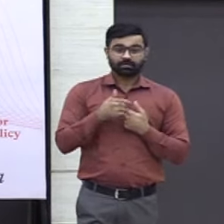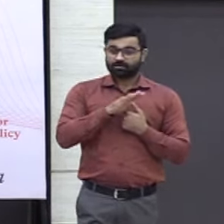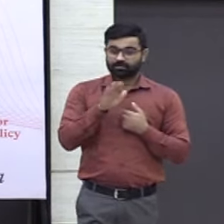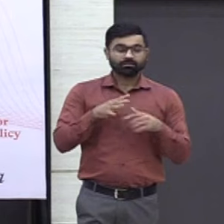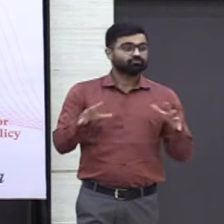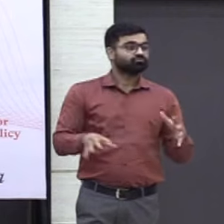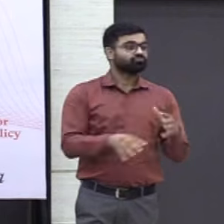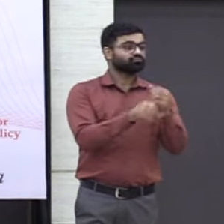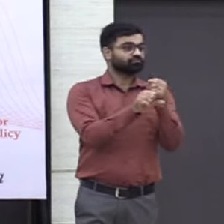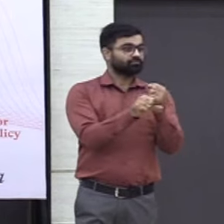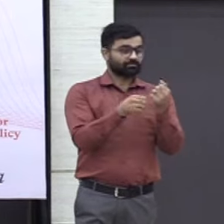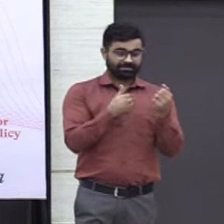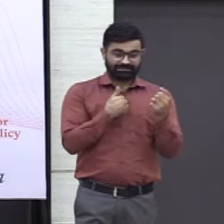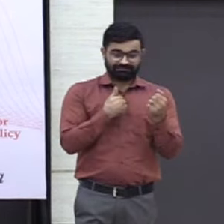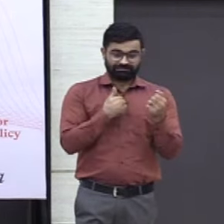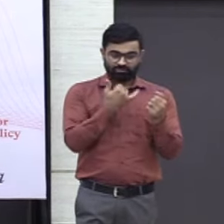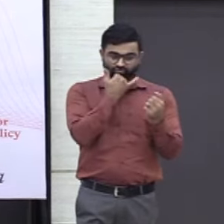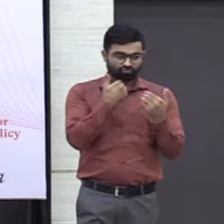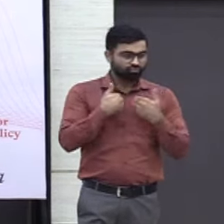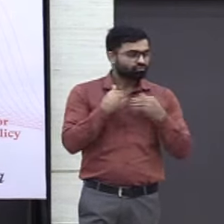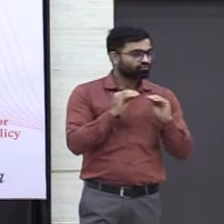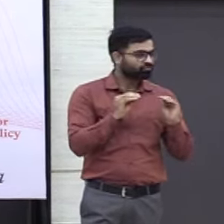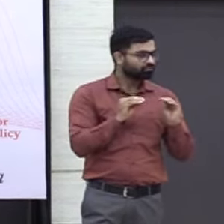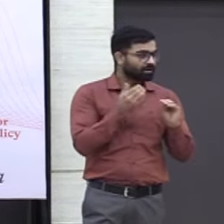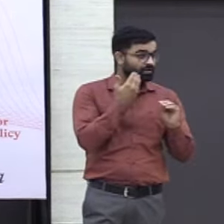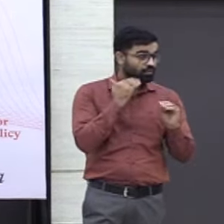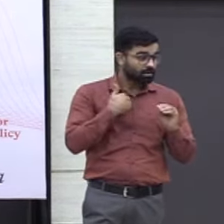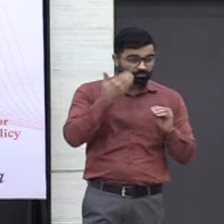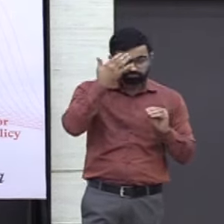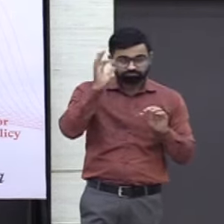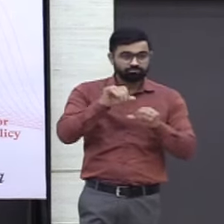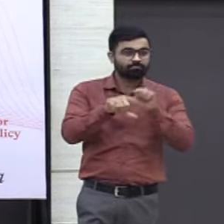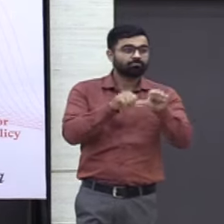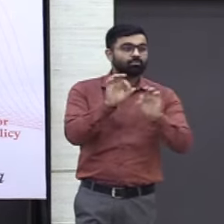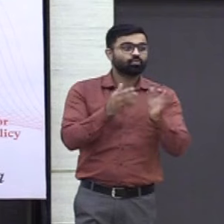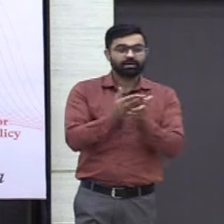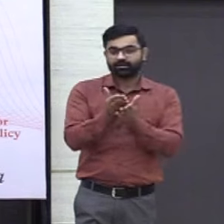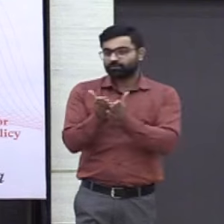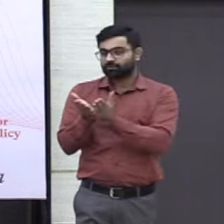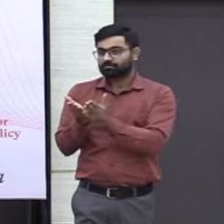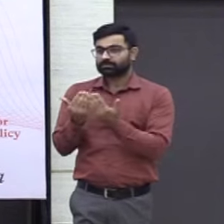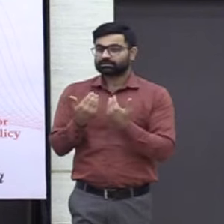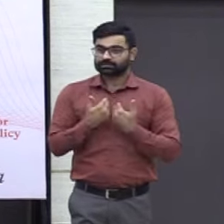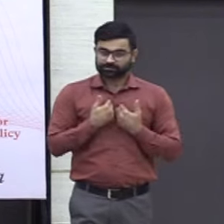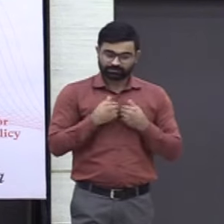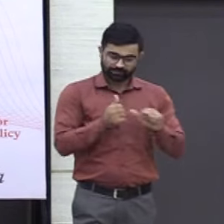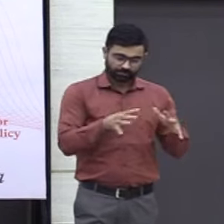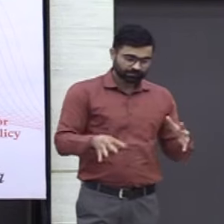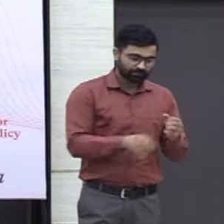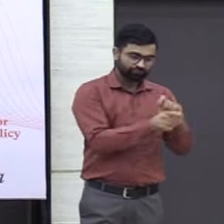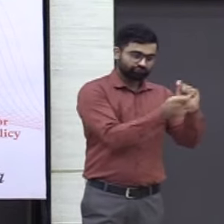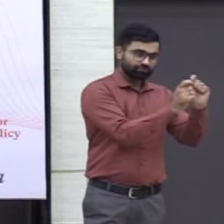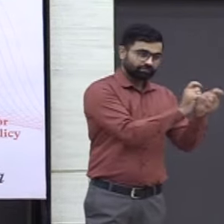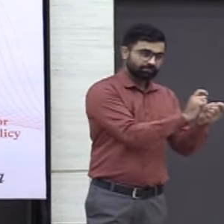the conclusion that I am not guilty of the offense when I have no procedure through which I can